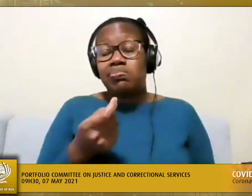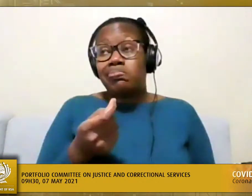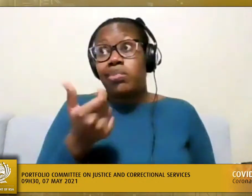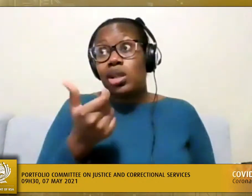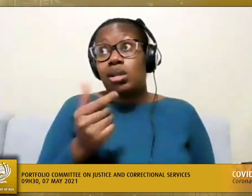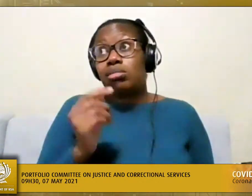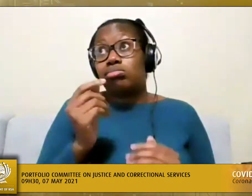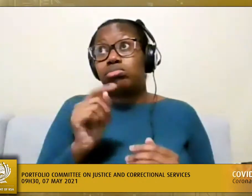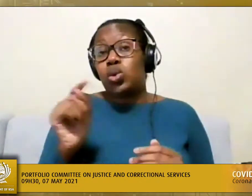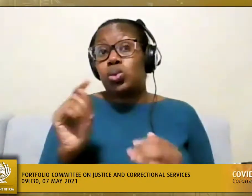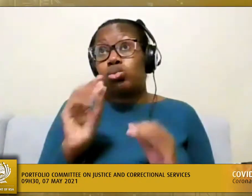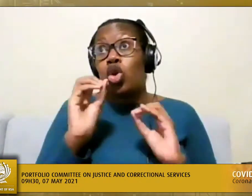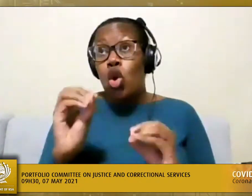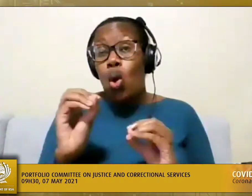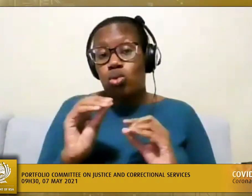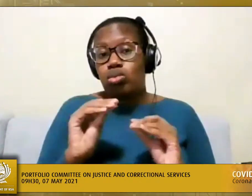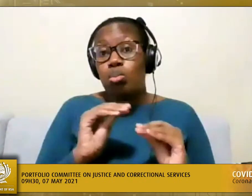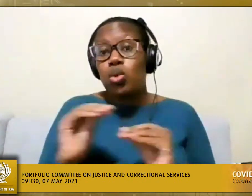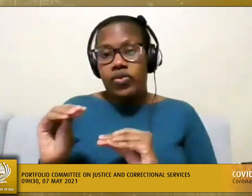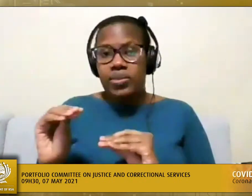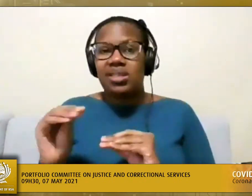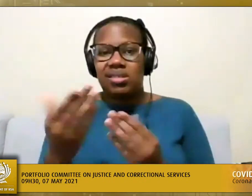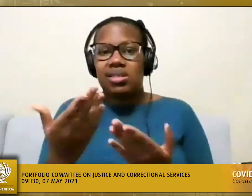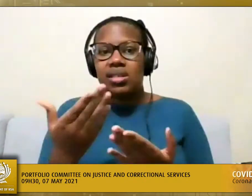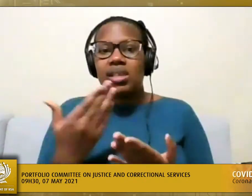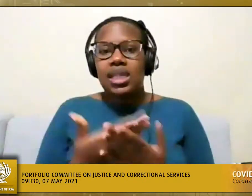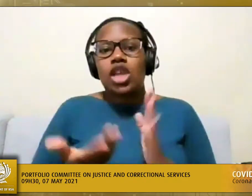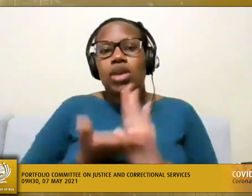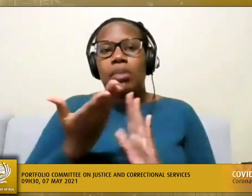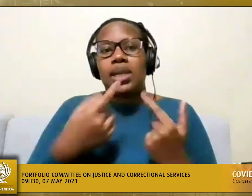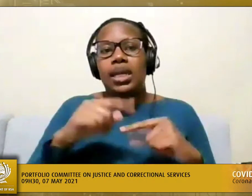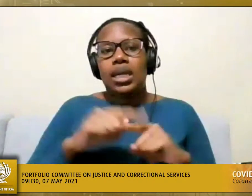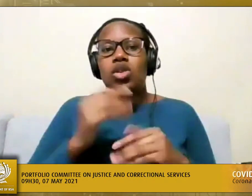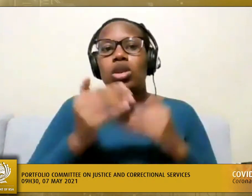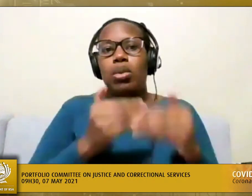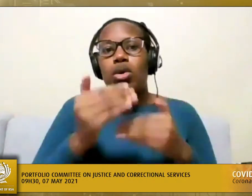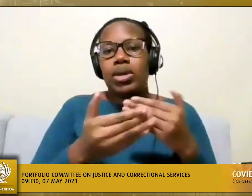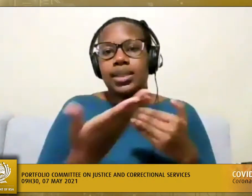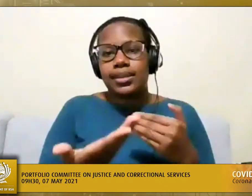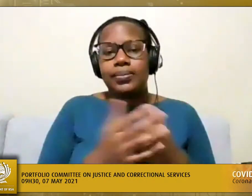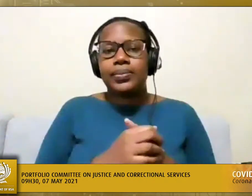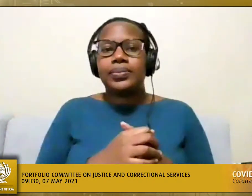movement there could we have an update on the progress please